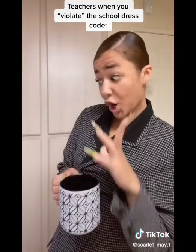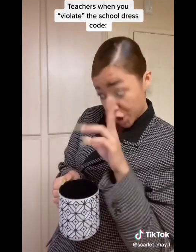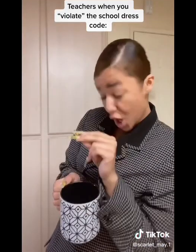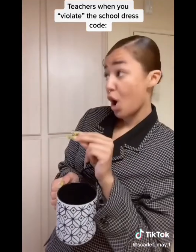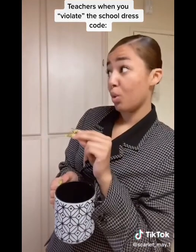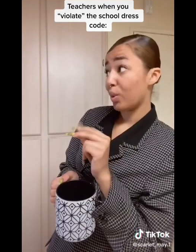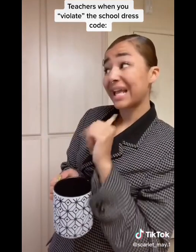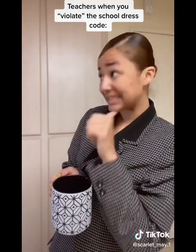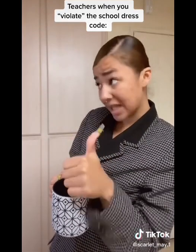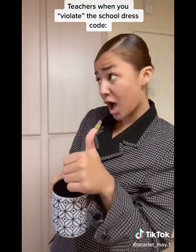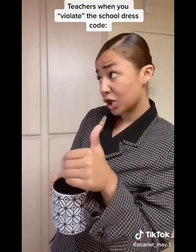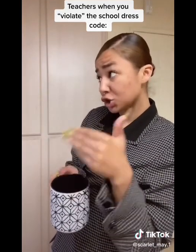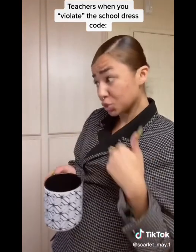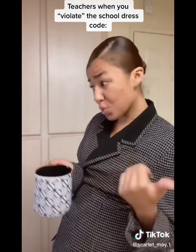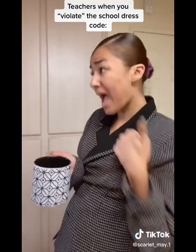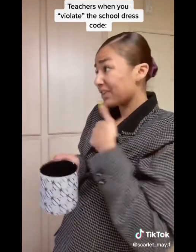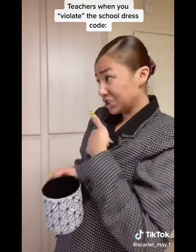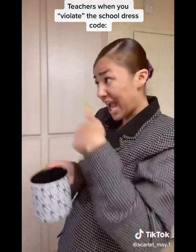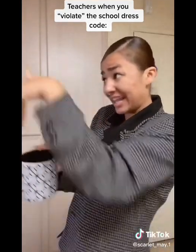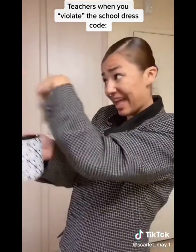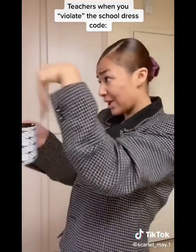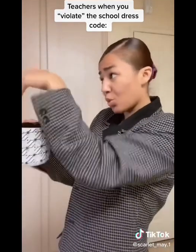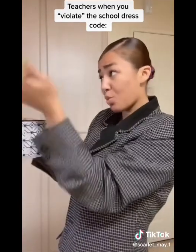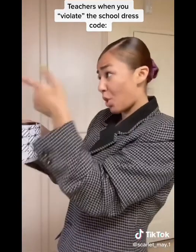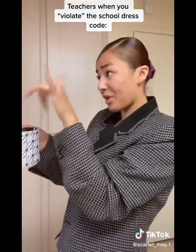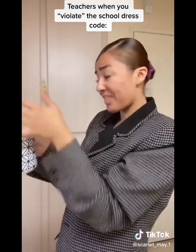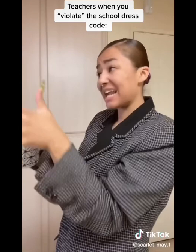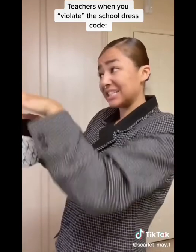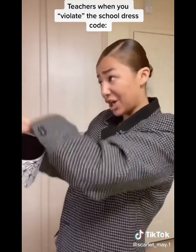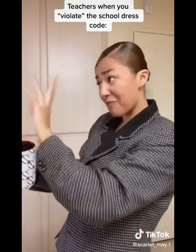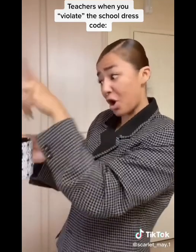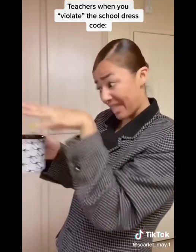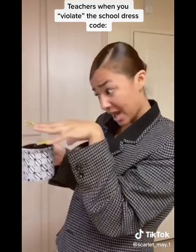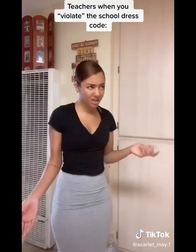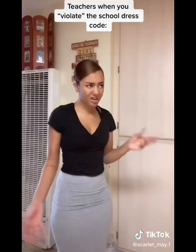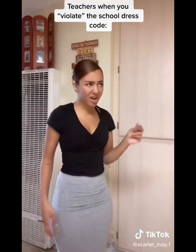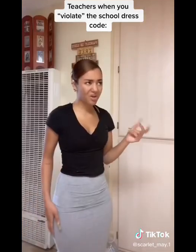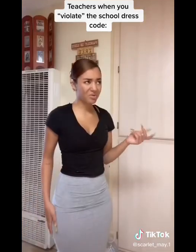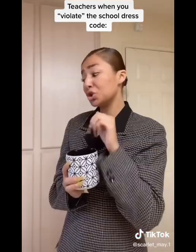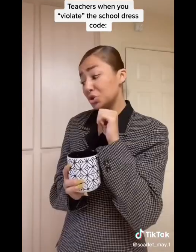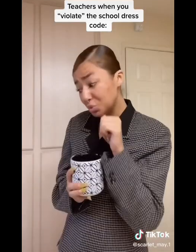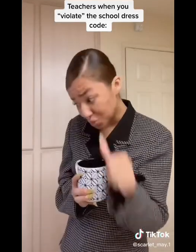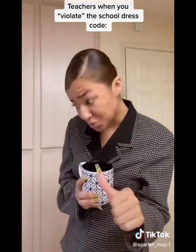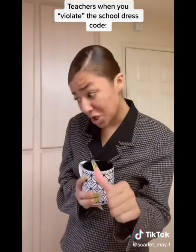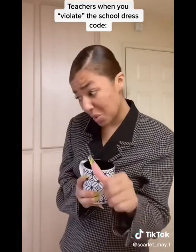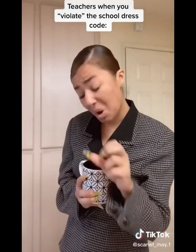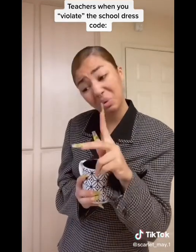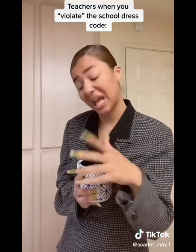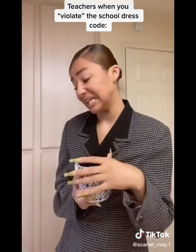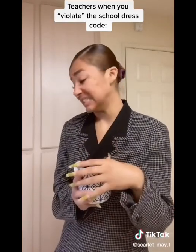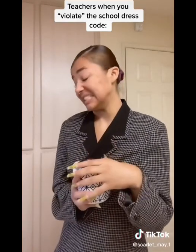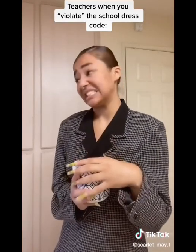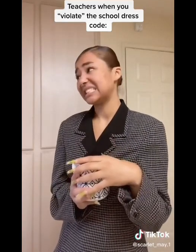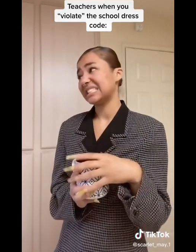No, it's not. Do you have a jacket that can go around all of that to cover all of that? You don't. Okay. Excuse